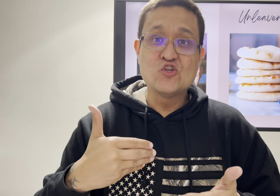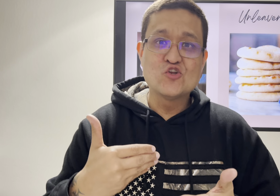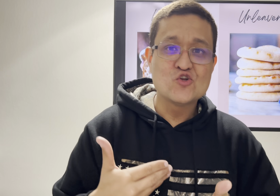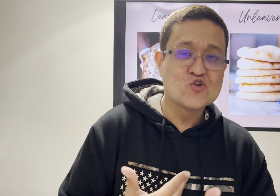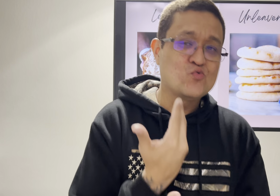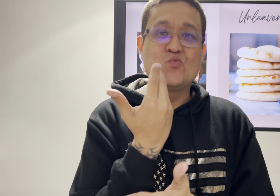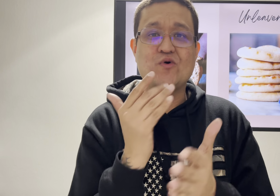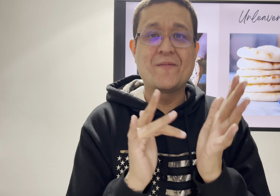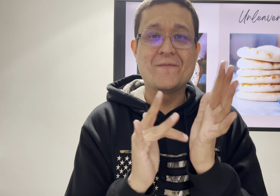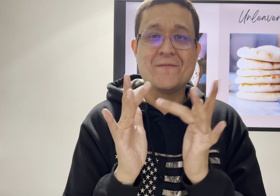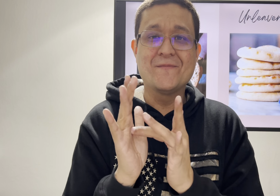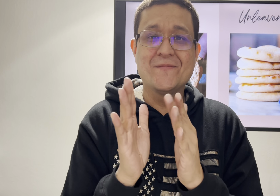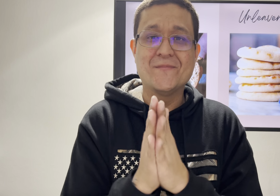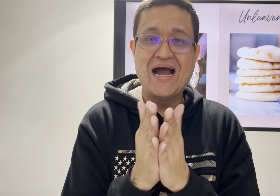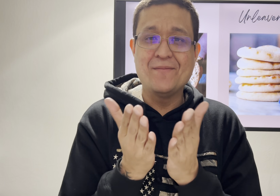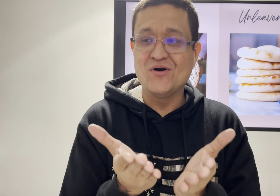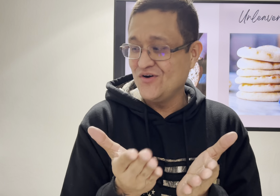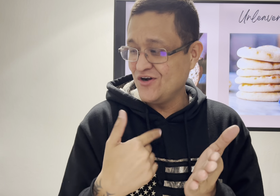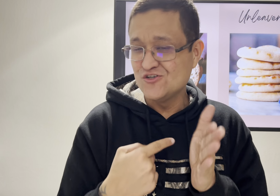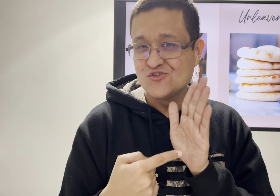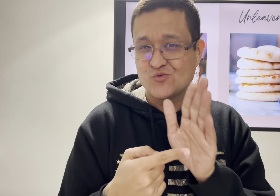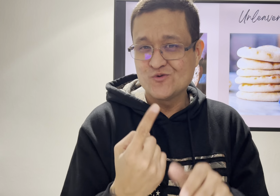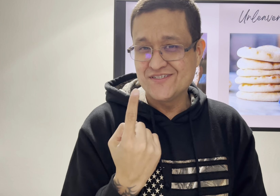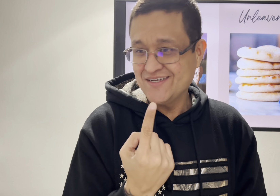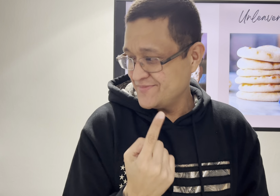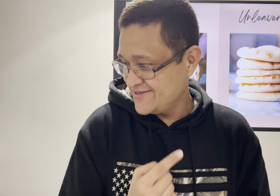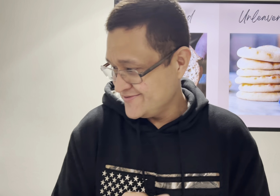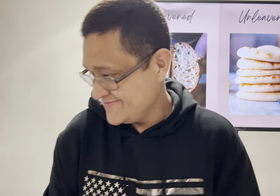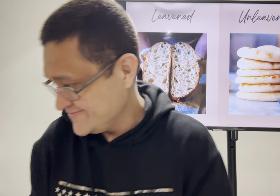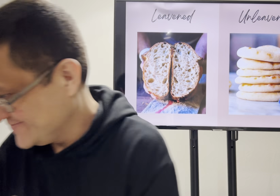My wife gave me a new birthday gift. It's a new Bible.